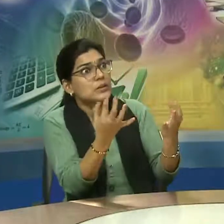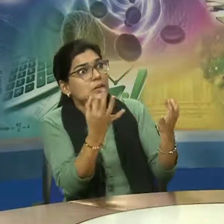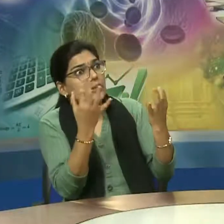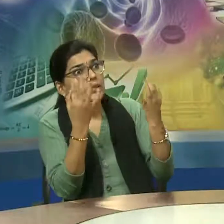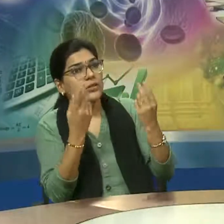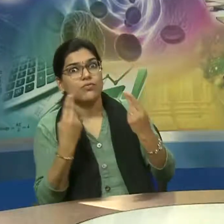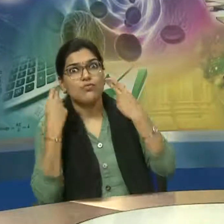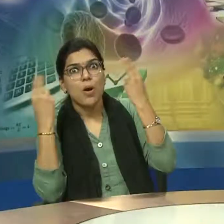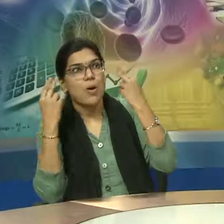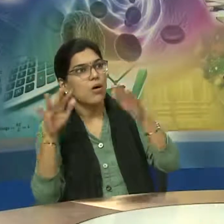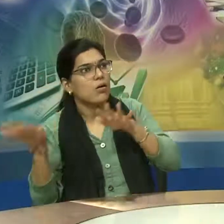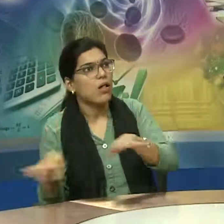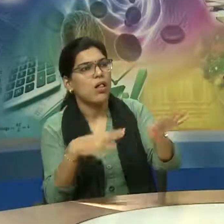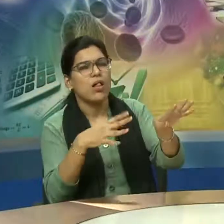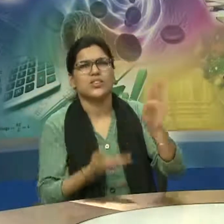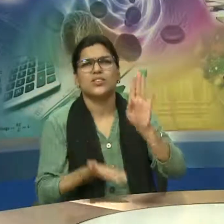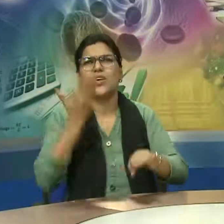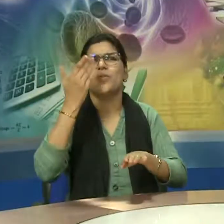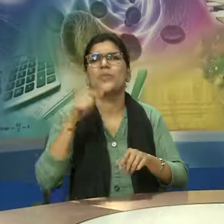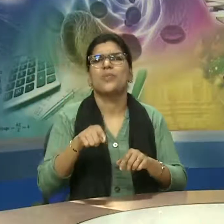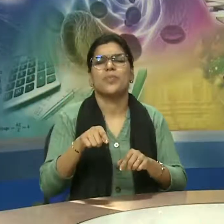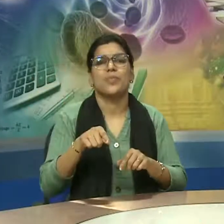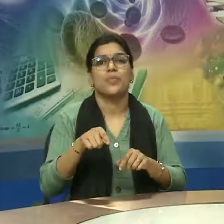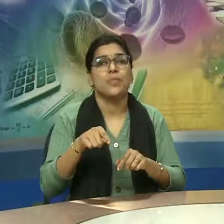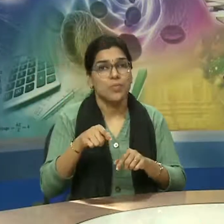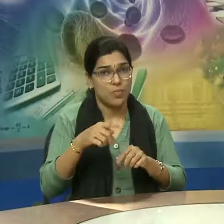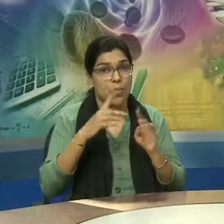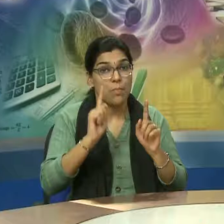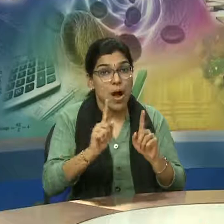or famous,